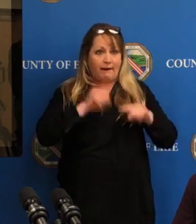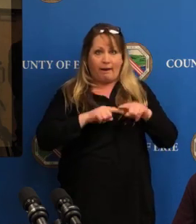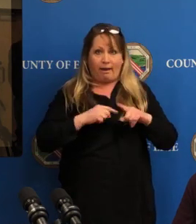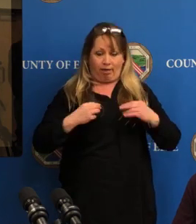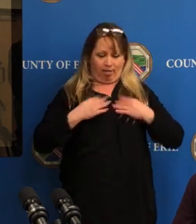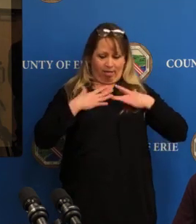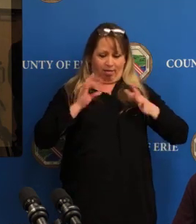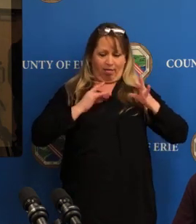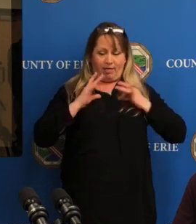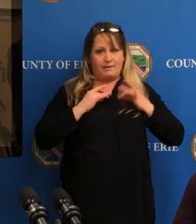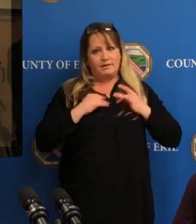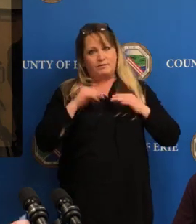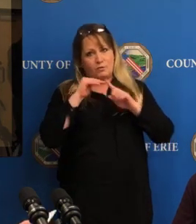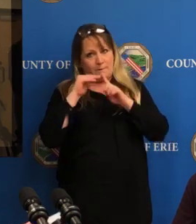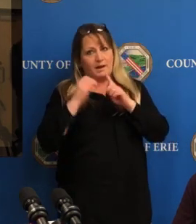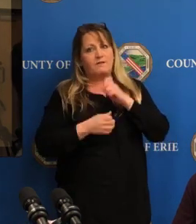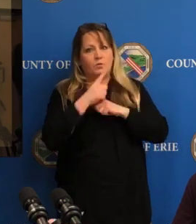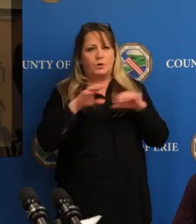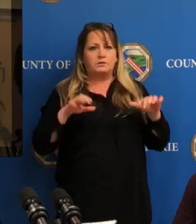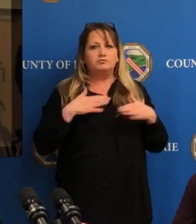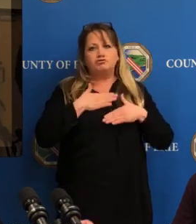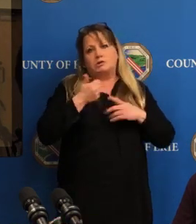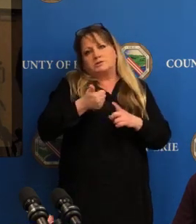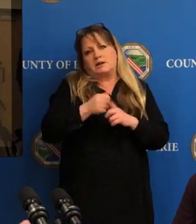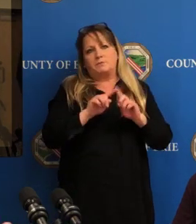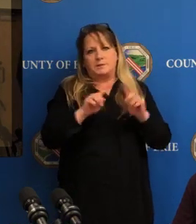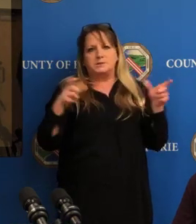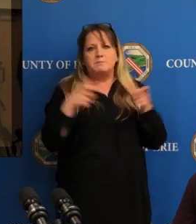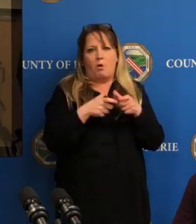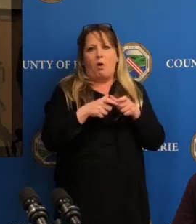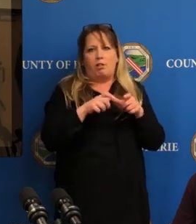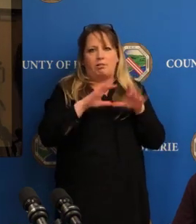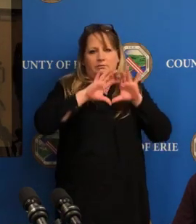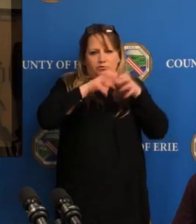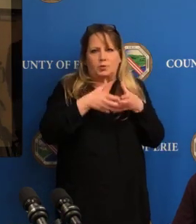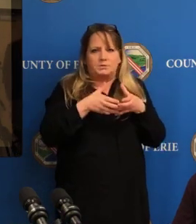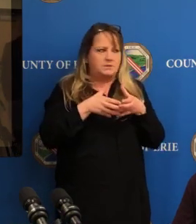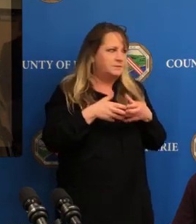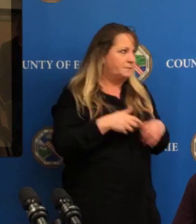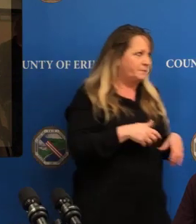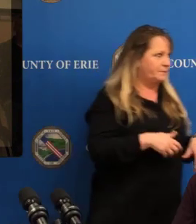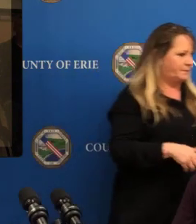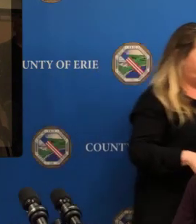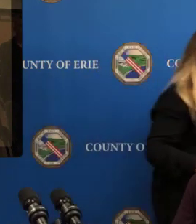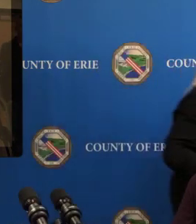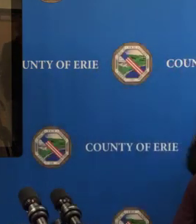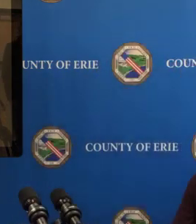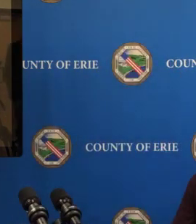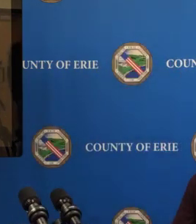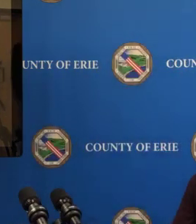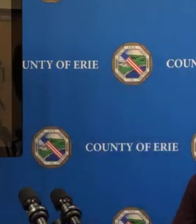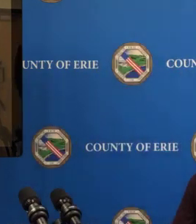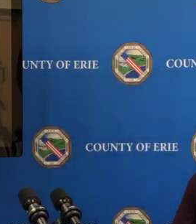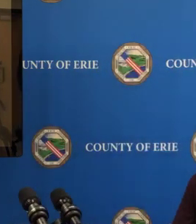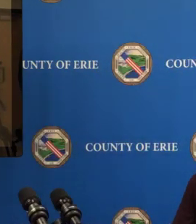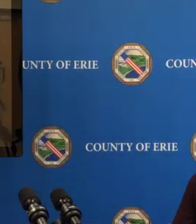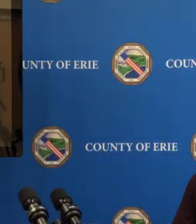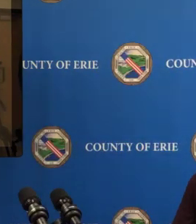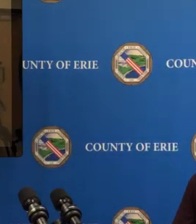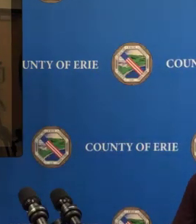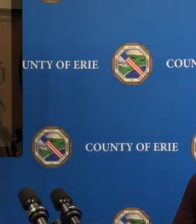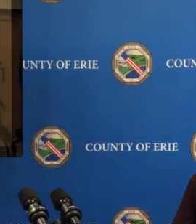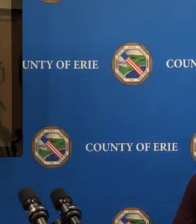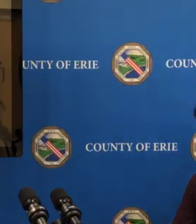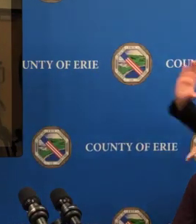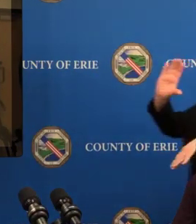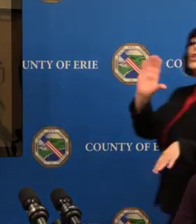remind that to everyone. Have a good time, but do it in the small sizes. Religious services. There was a story in the Buffalo News today